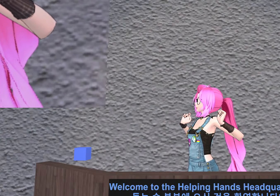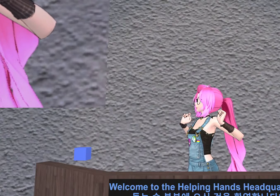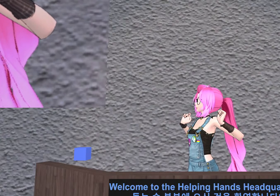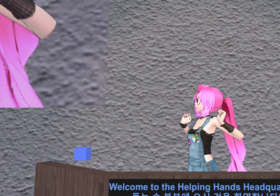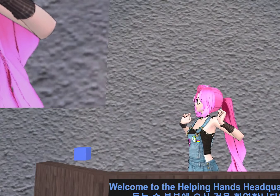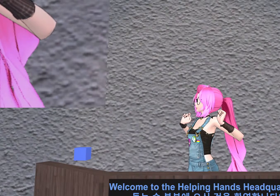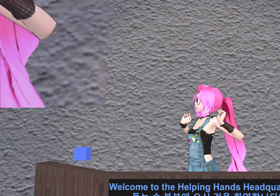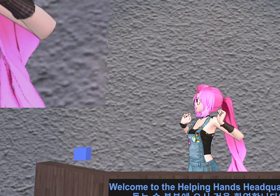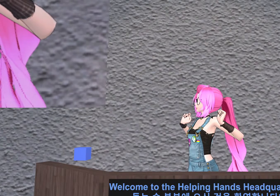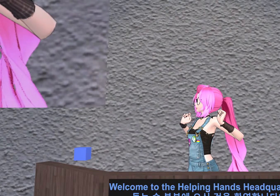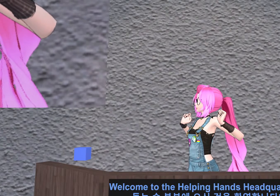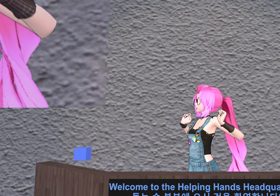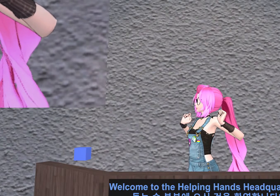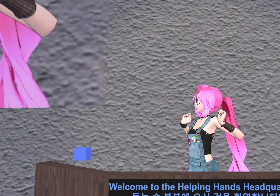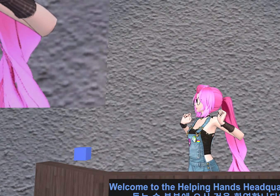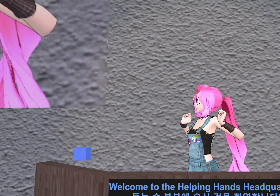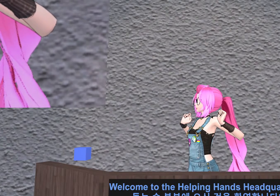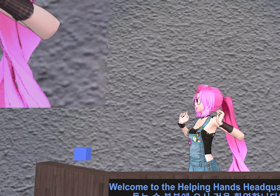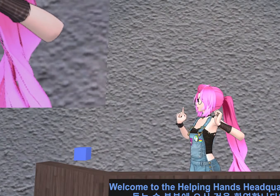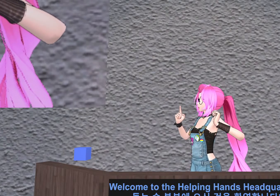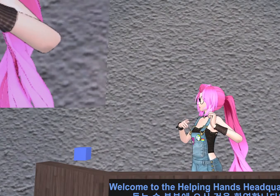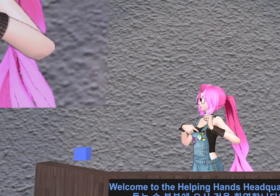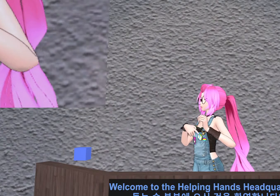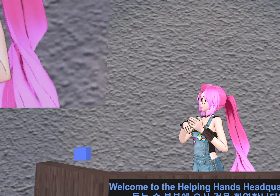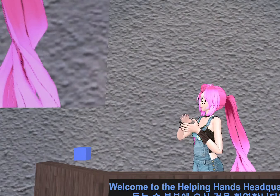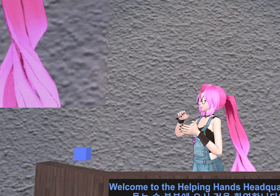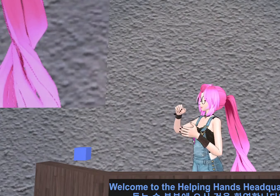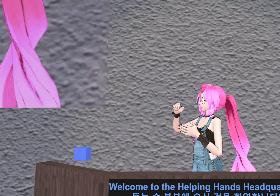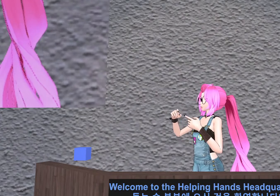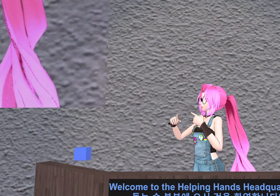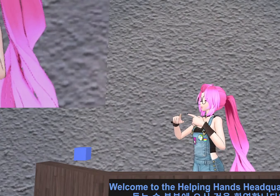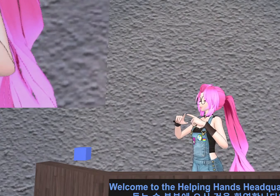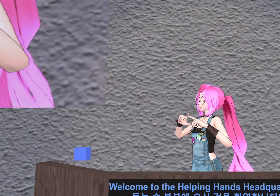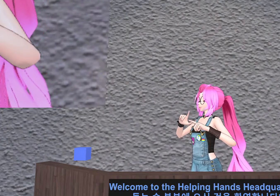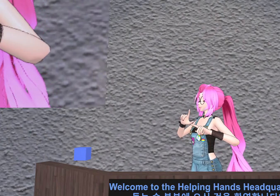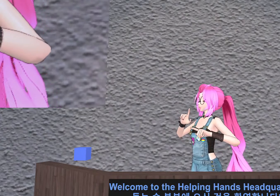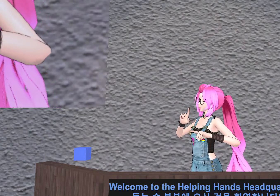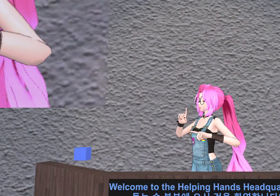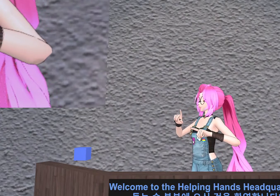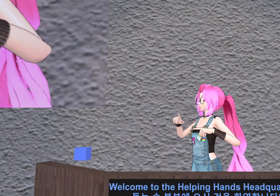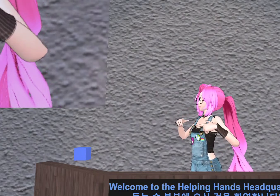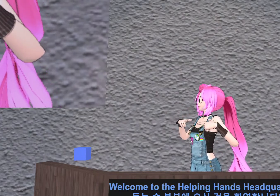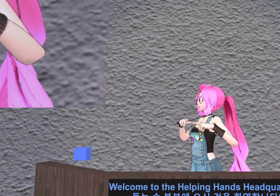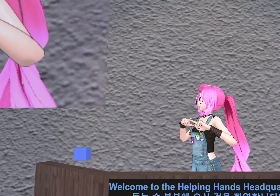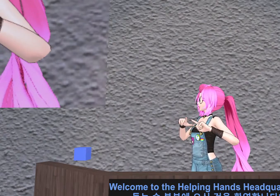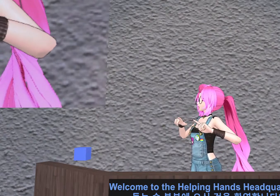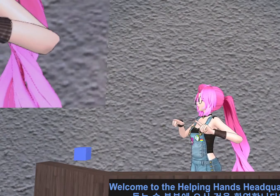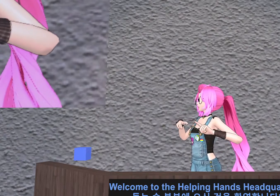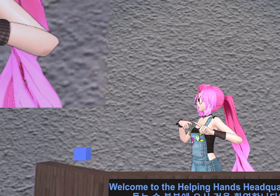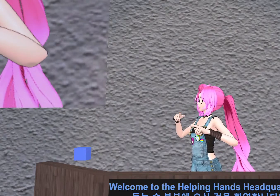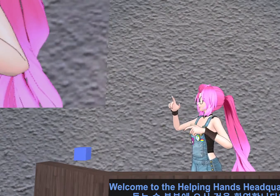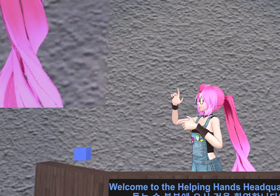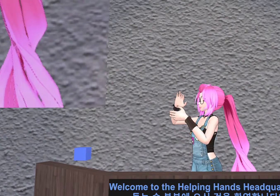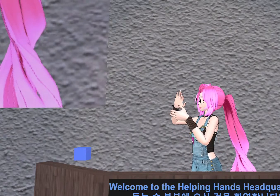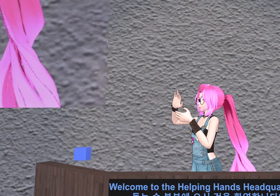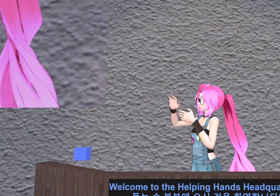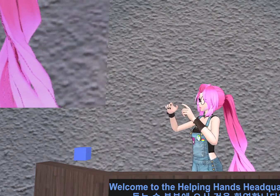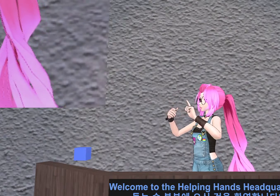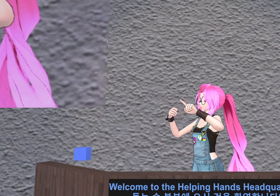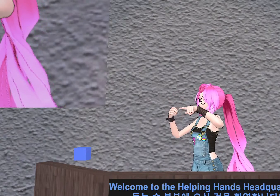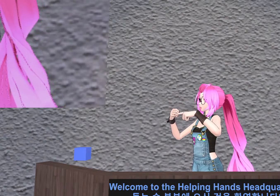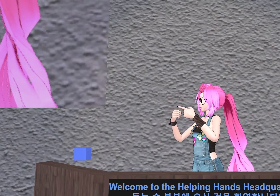Hi, I'm new. I've been learning sign language in real life. The one thing that I'm still confused about is